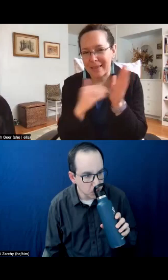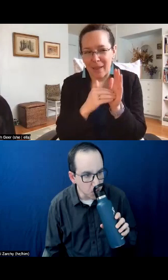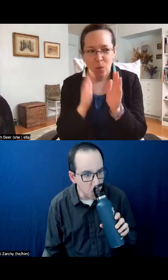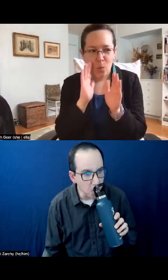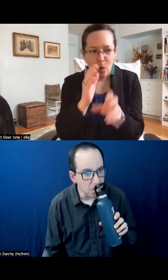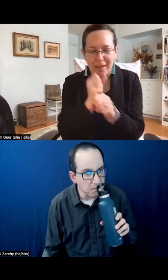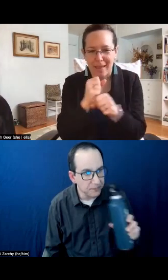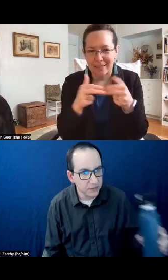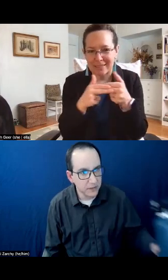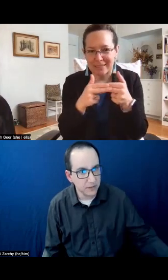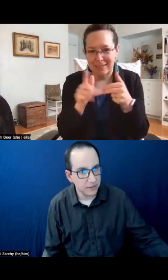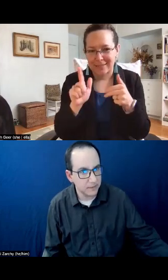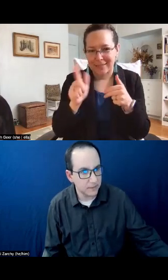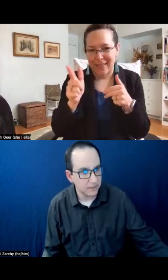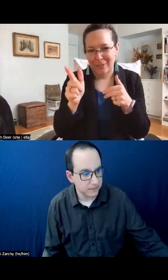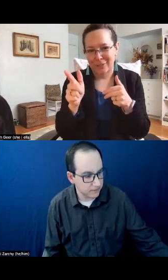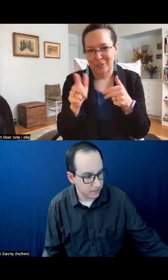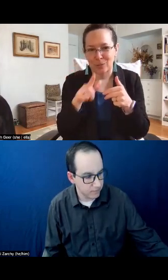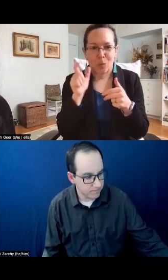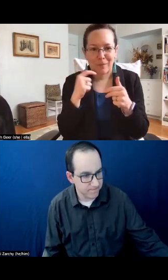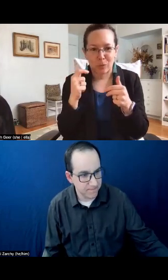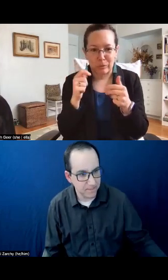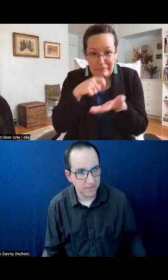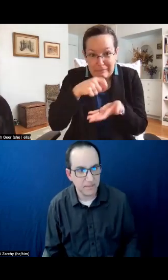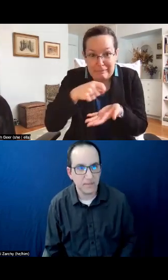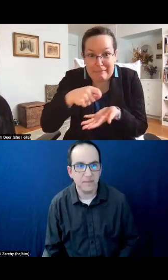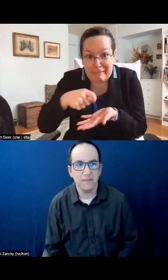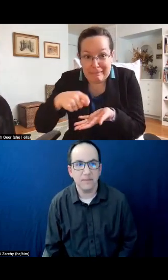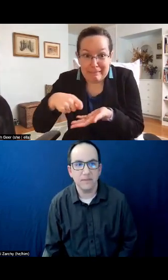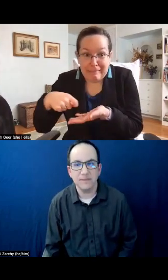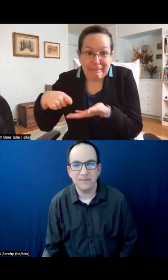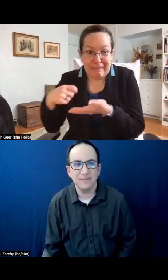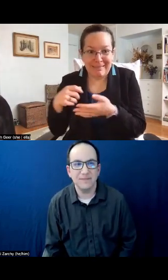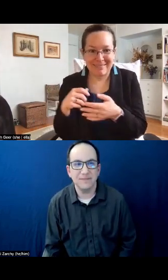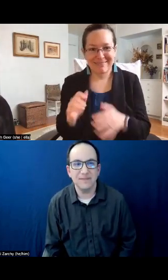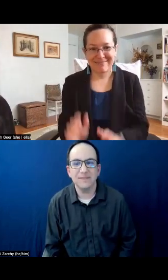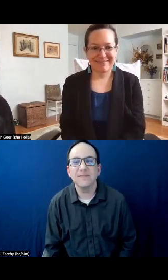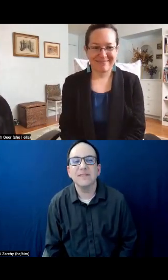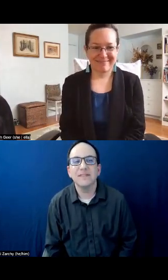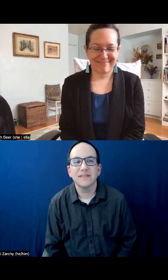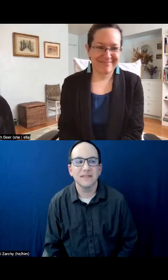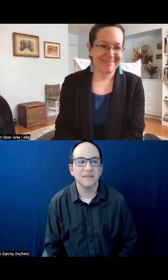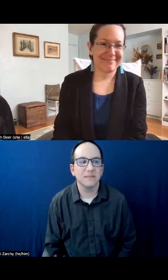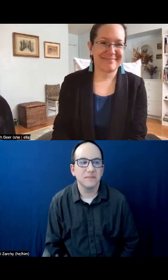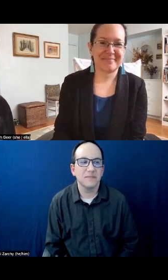ahead and you catch us on any of those different platforms. Again, you will